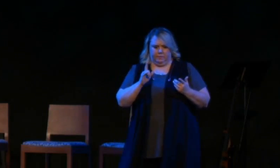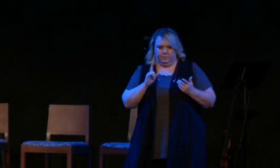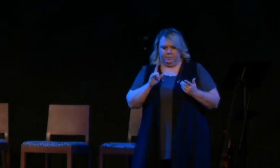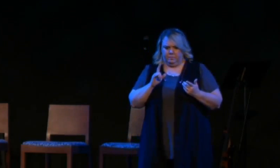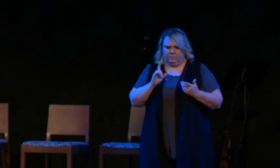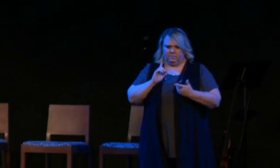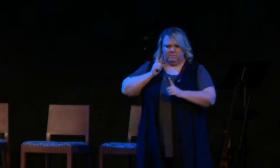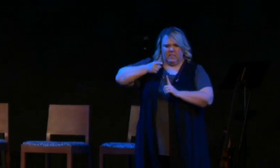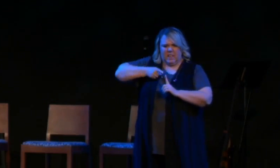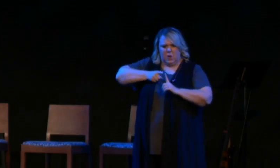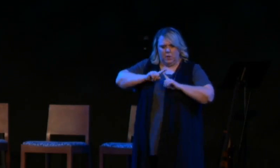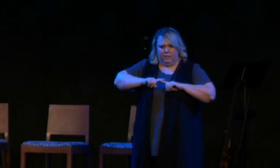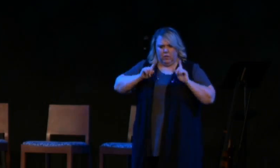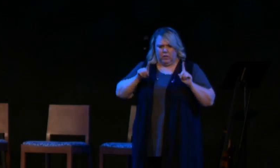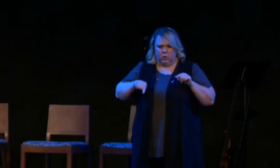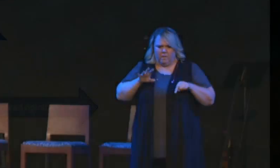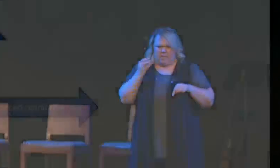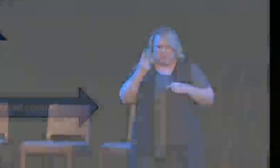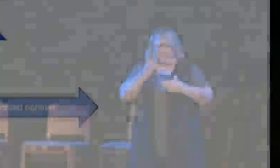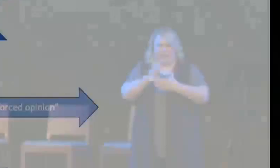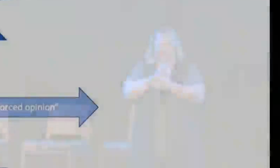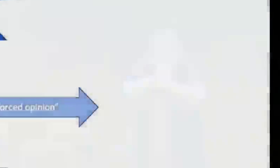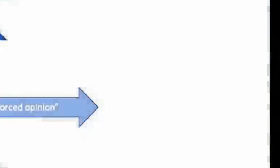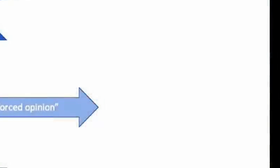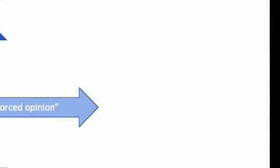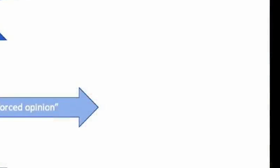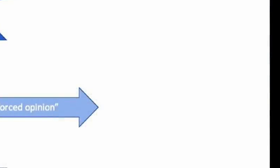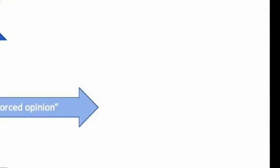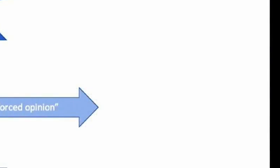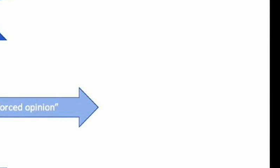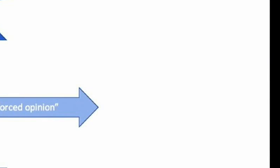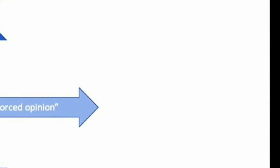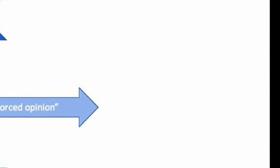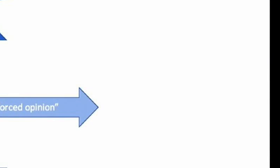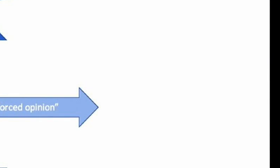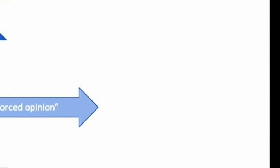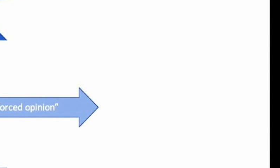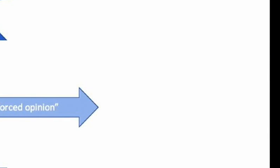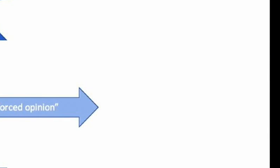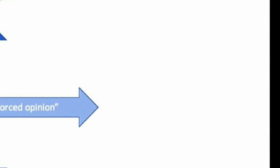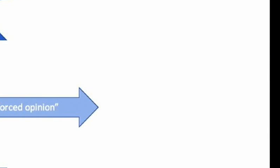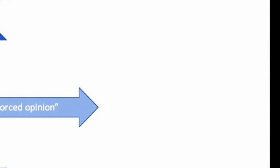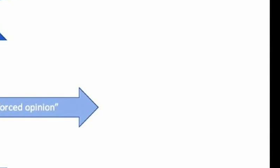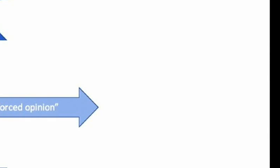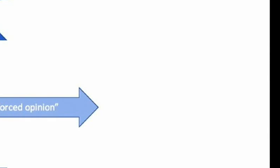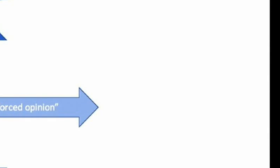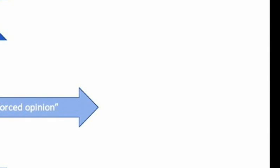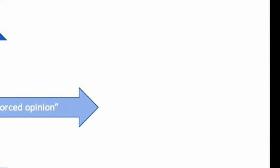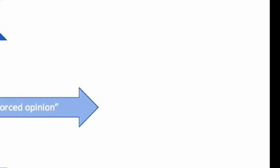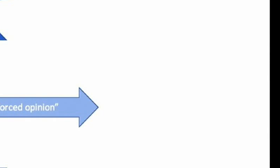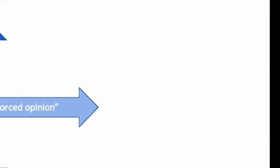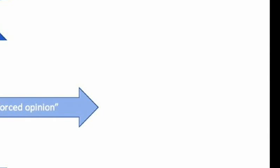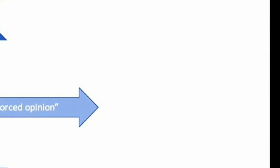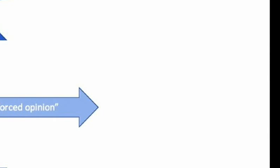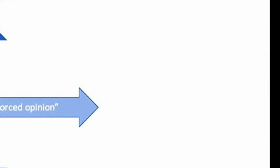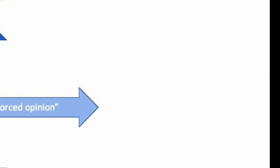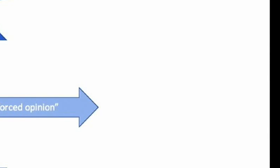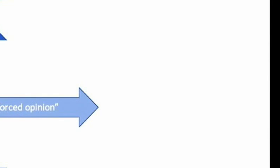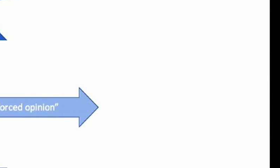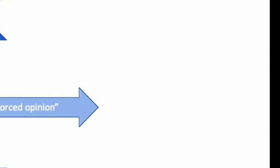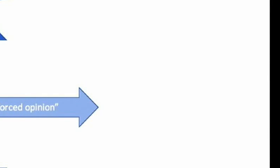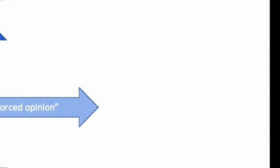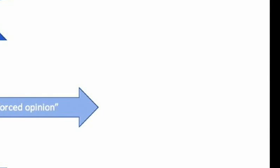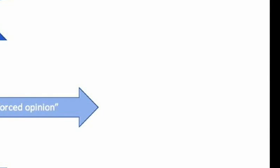this was a way of finding something in the middle. Well, if there's only one opinion, right, one is left and one's right, there really